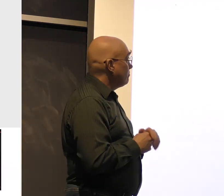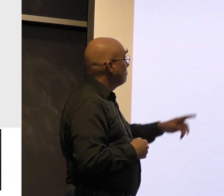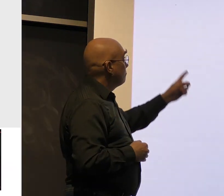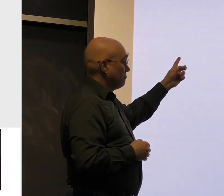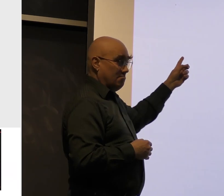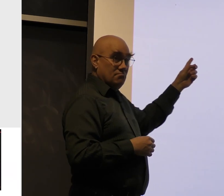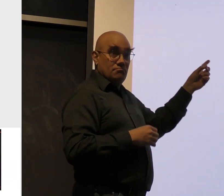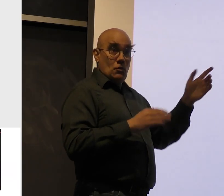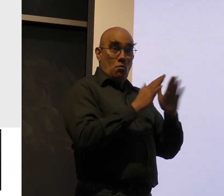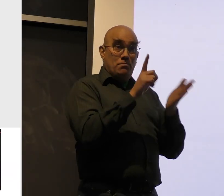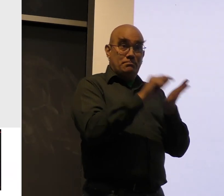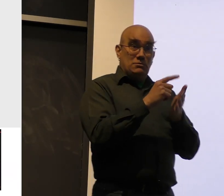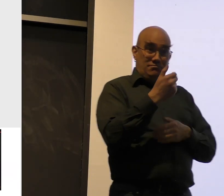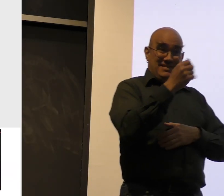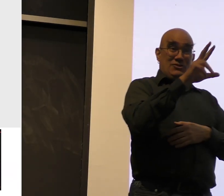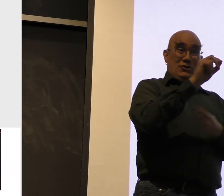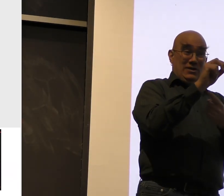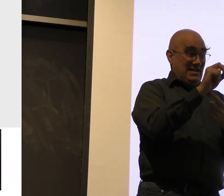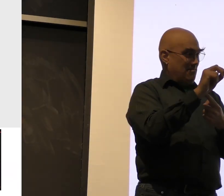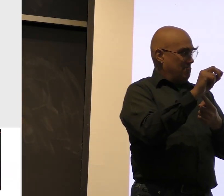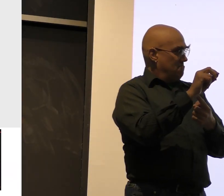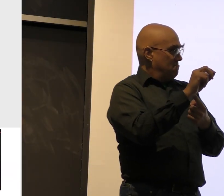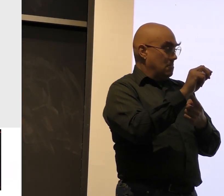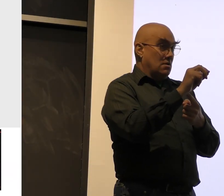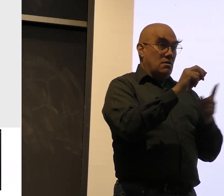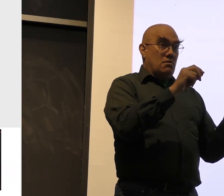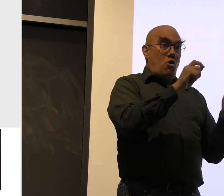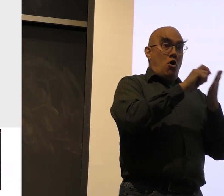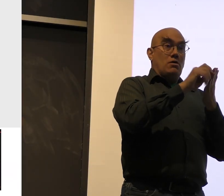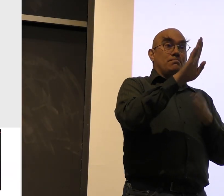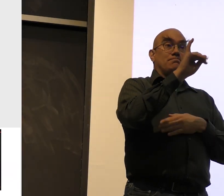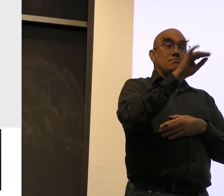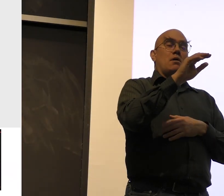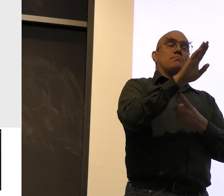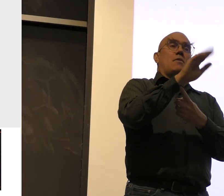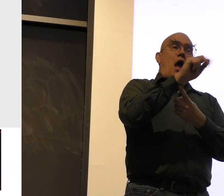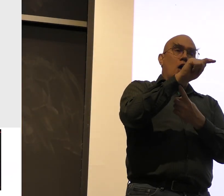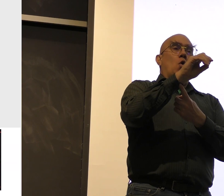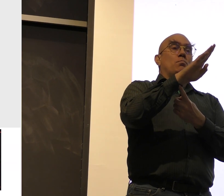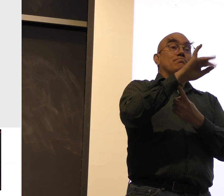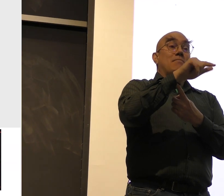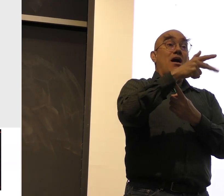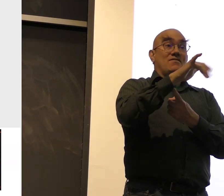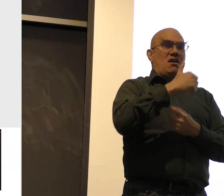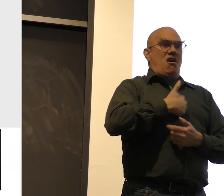slide, this was a book that was published in 1930. The author wrote